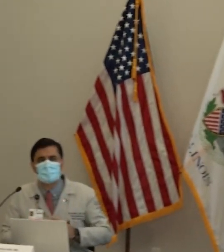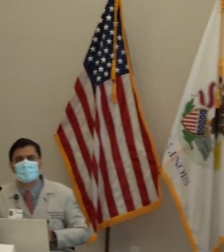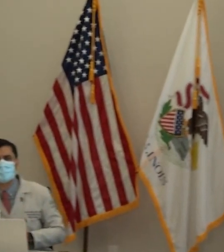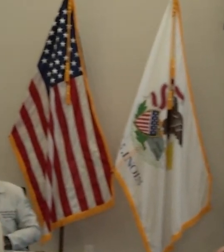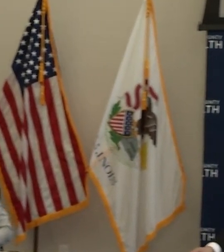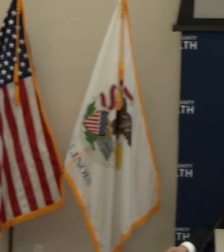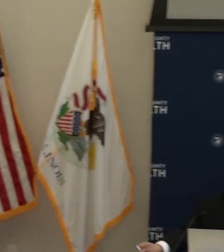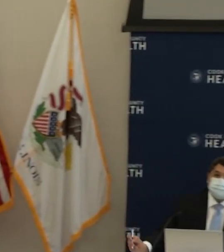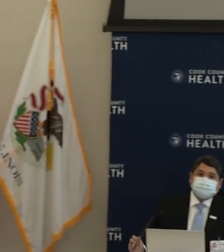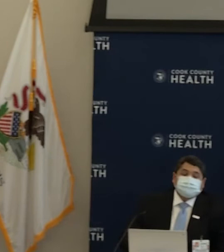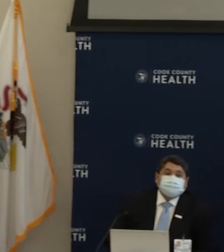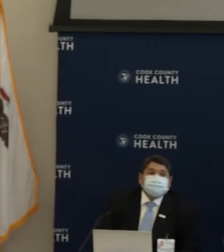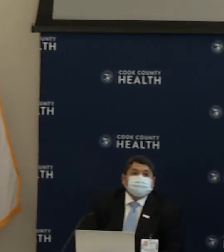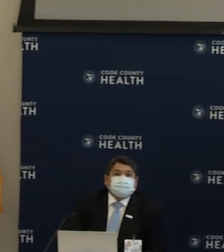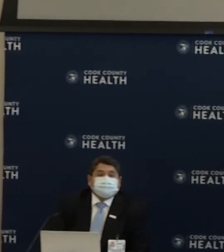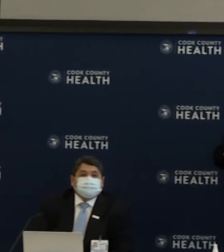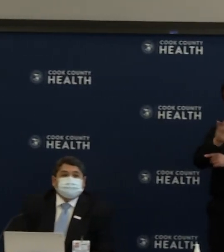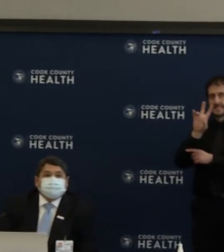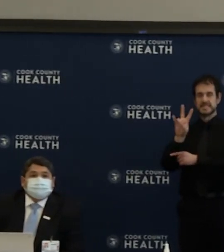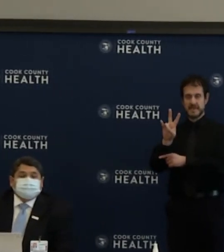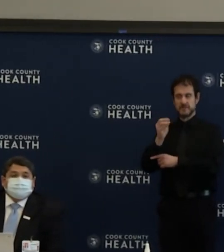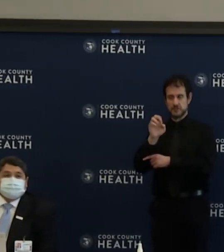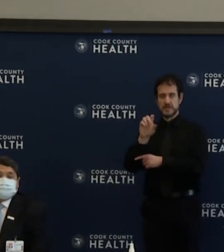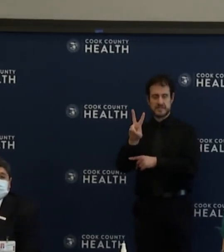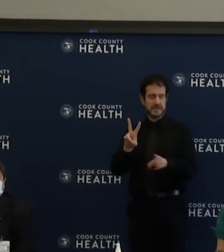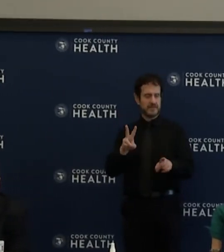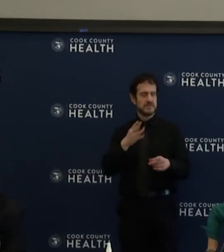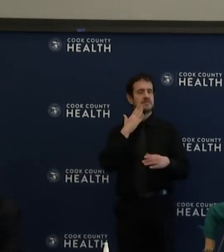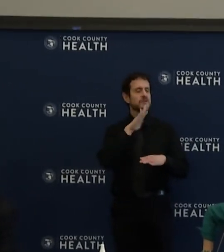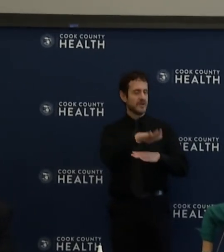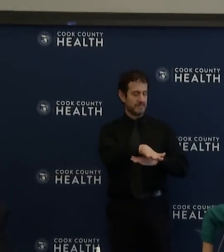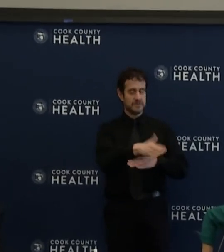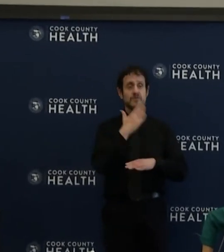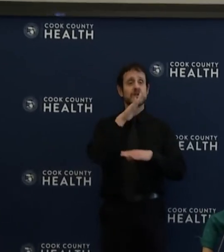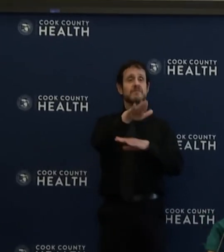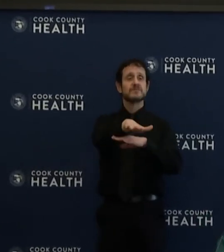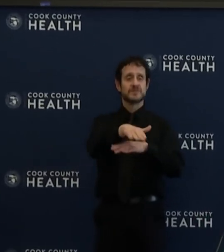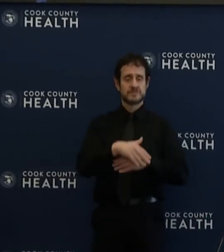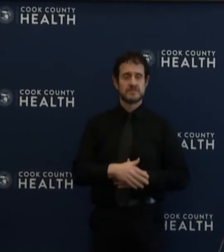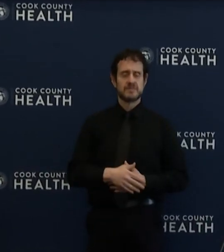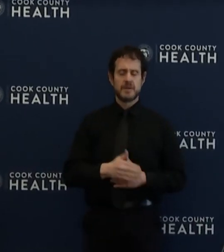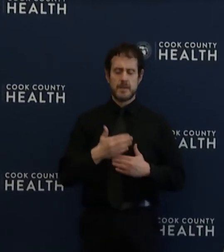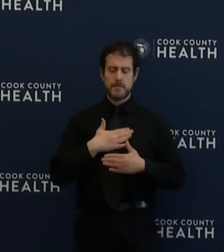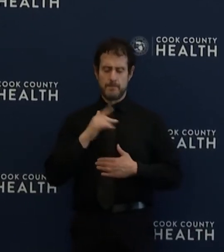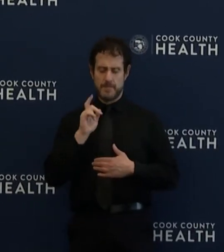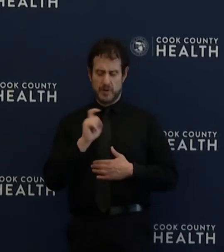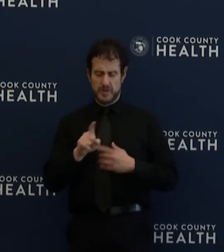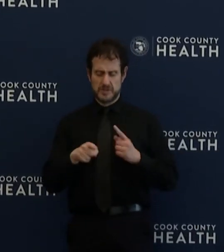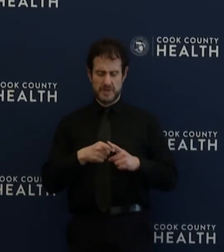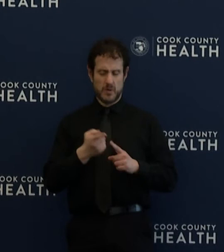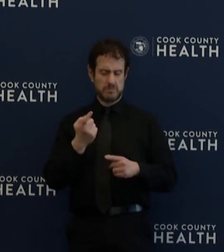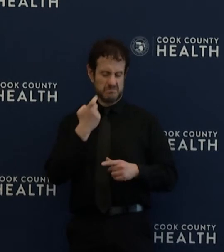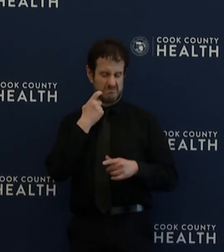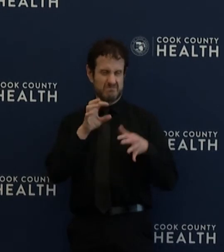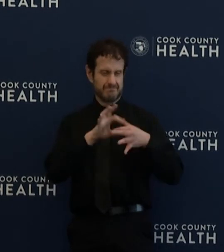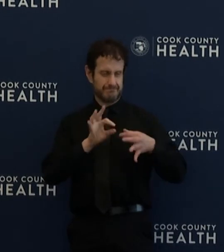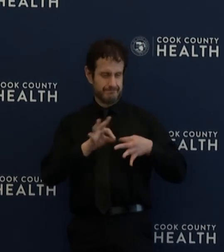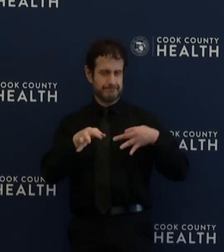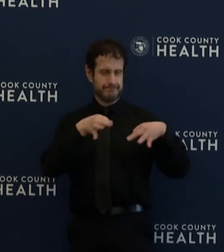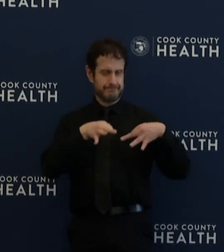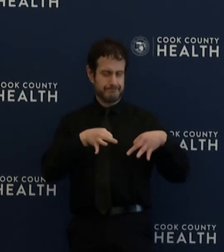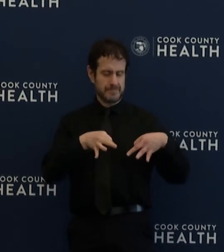7. Good afternoon. Good afternoon. I have a question regarding what we were talking about in terms